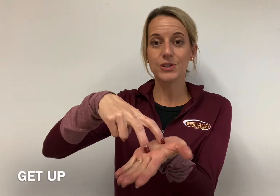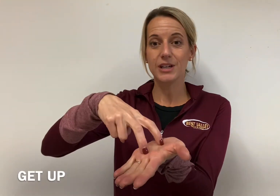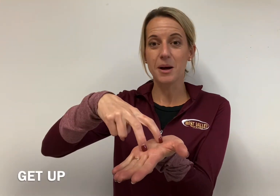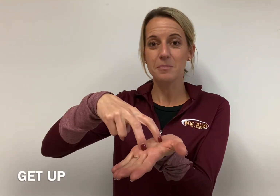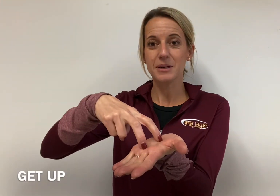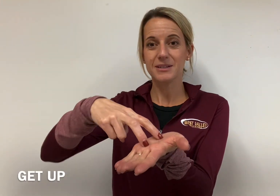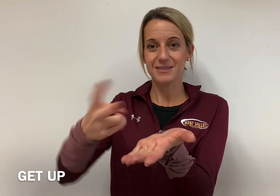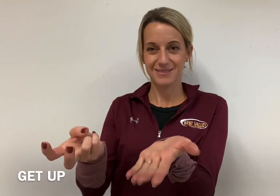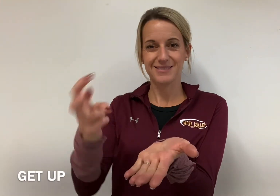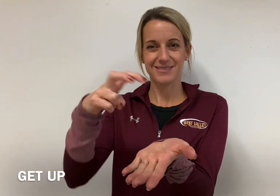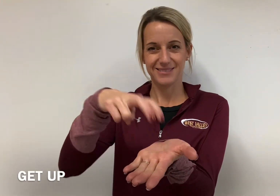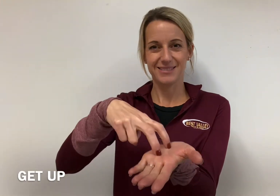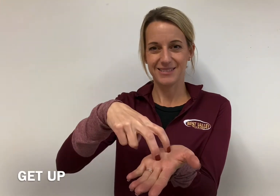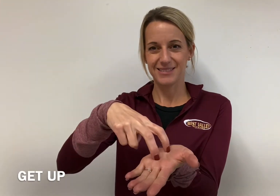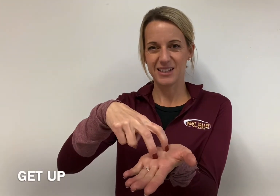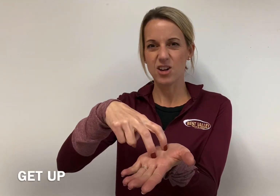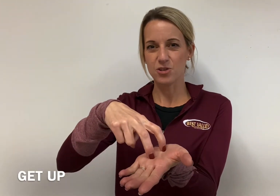up, to get on your feet.